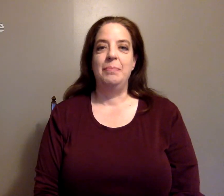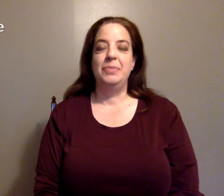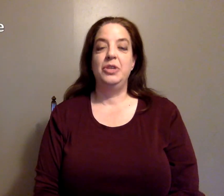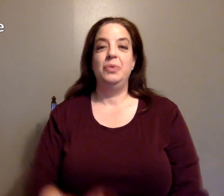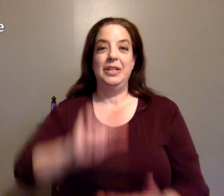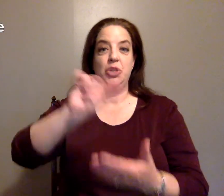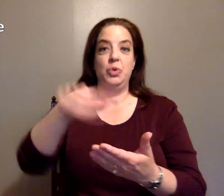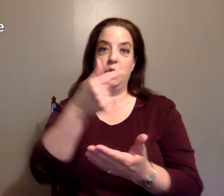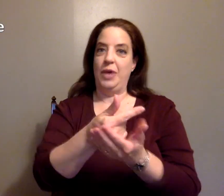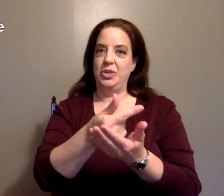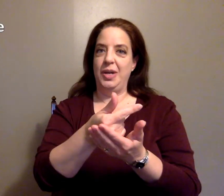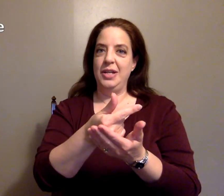You need to graduate.